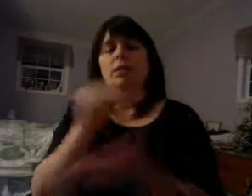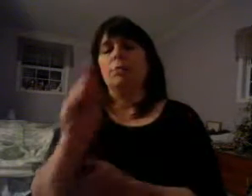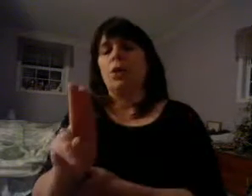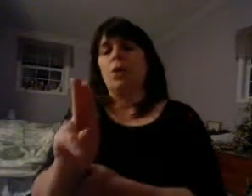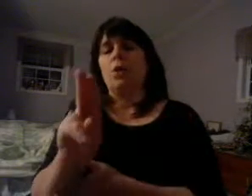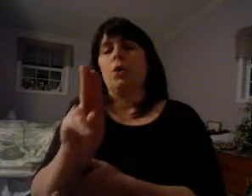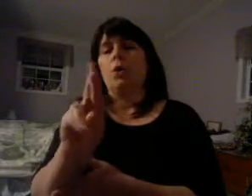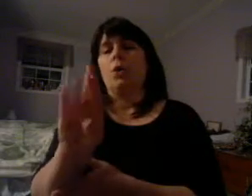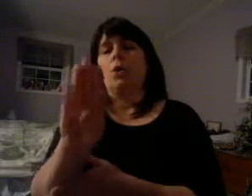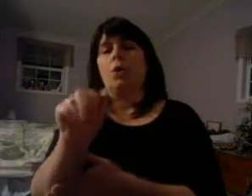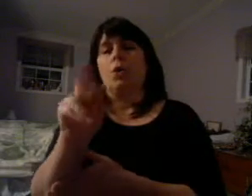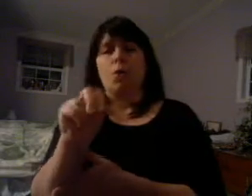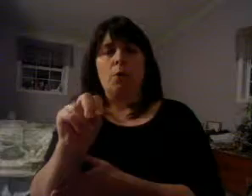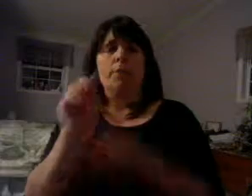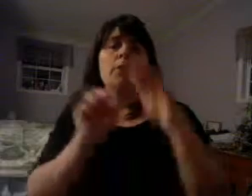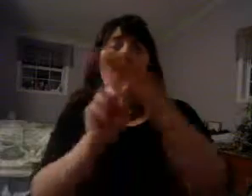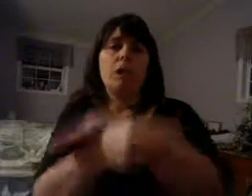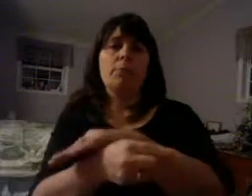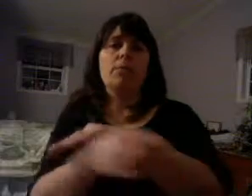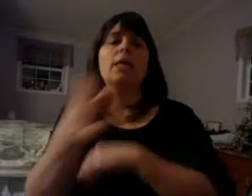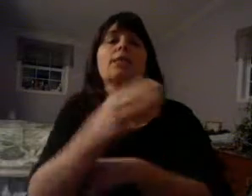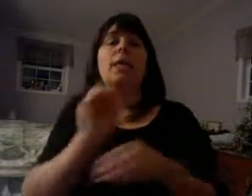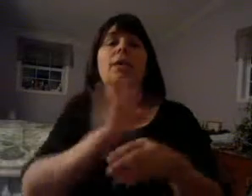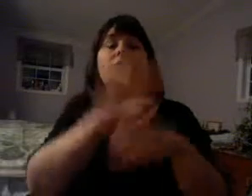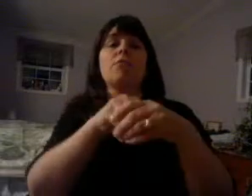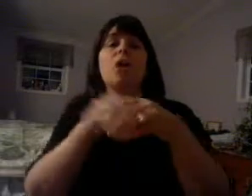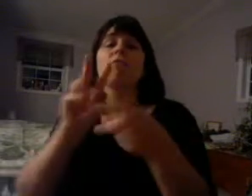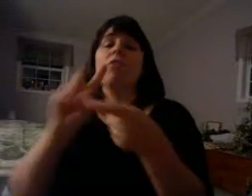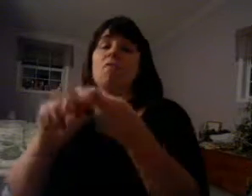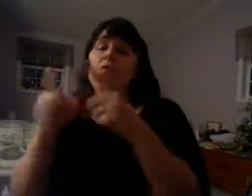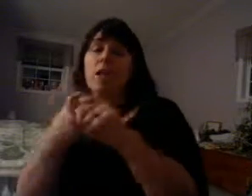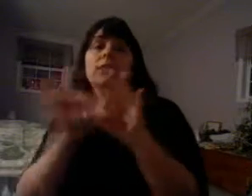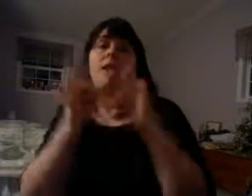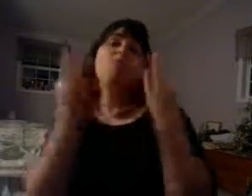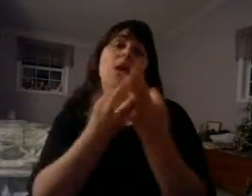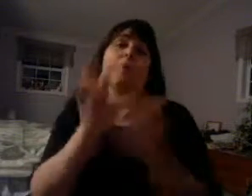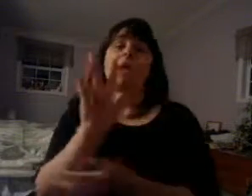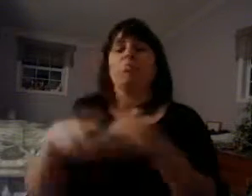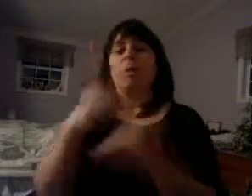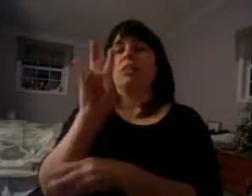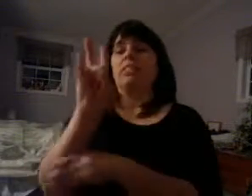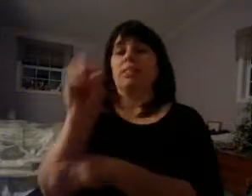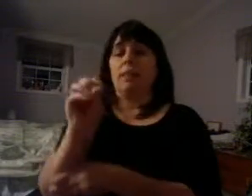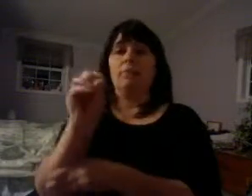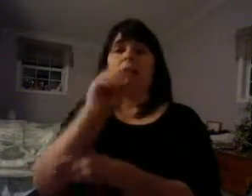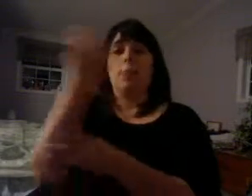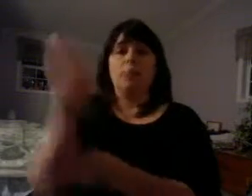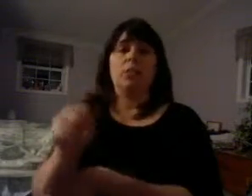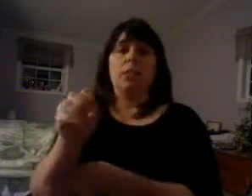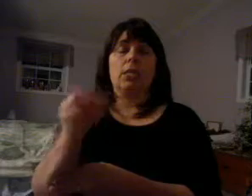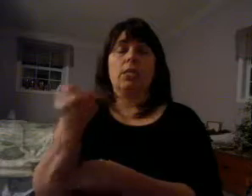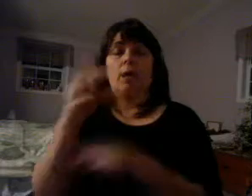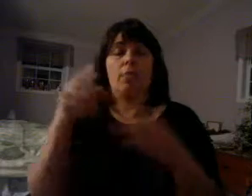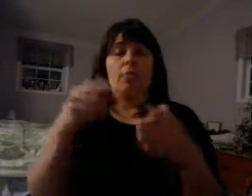involve friends or family about 70% of the time. That's in the United States and in Austria. But